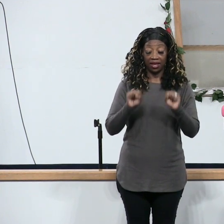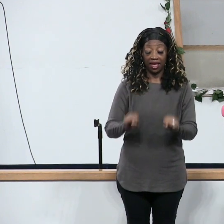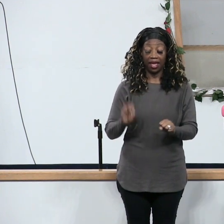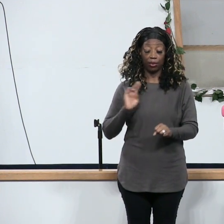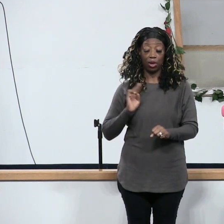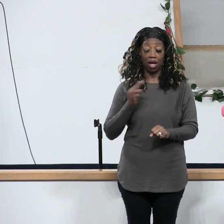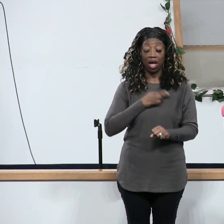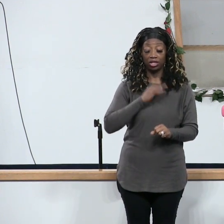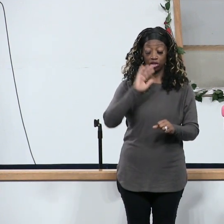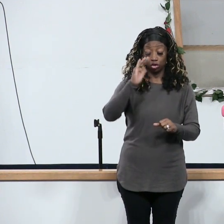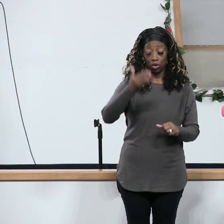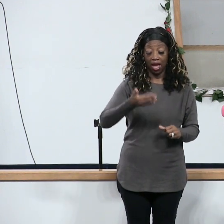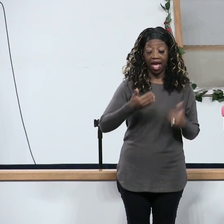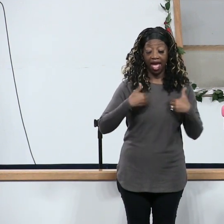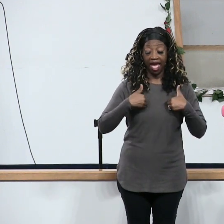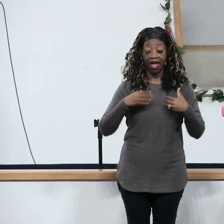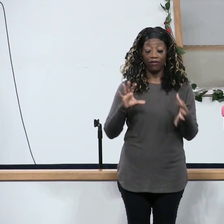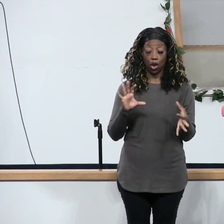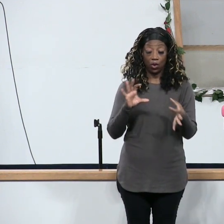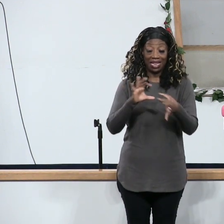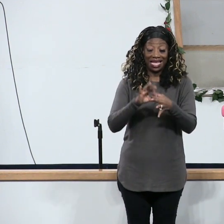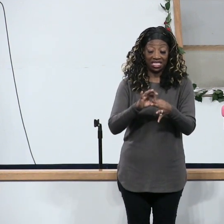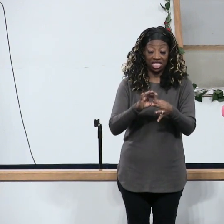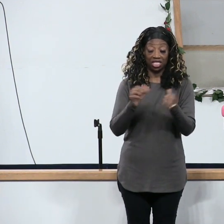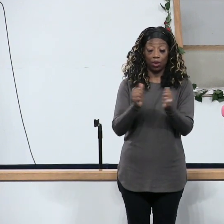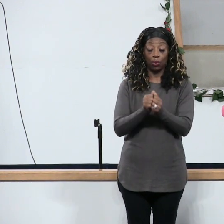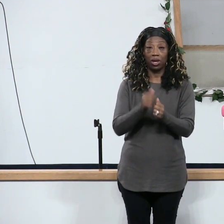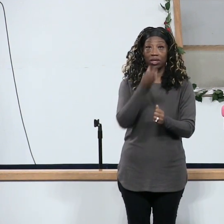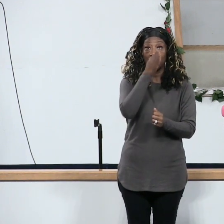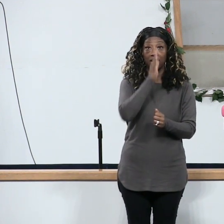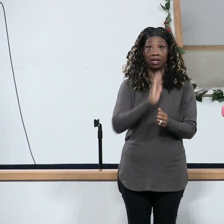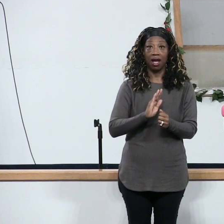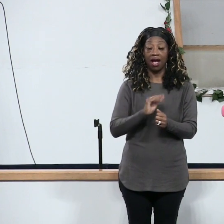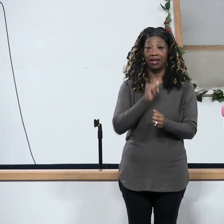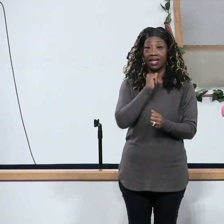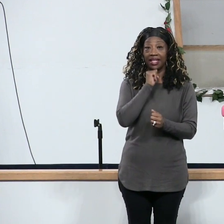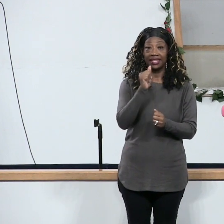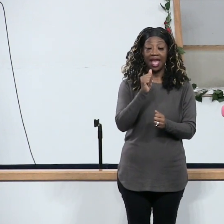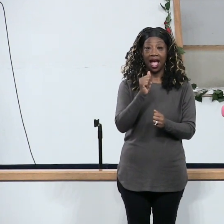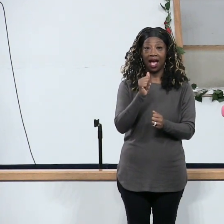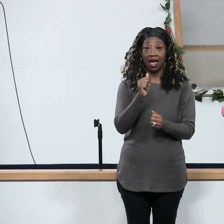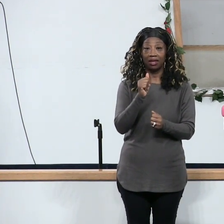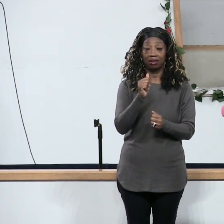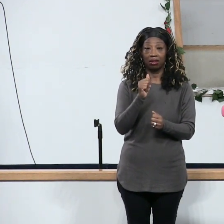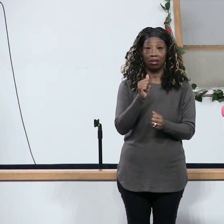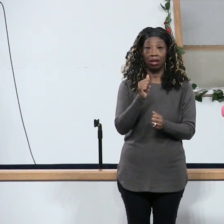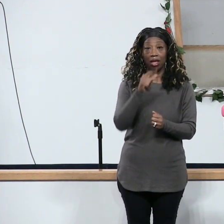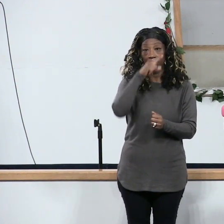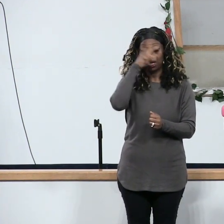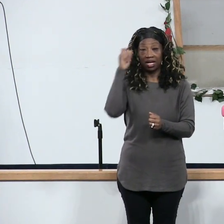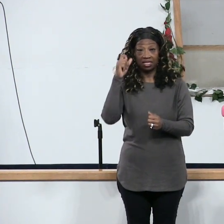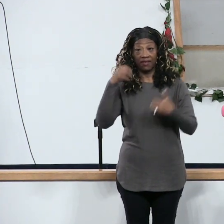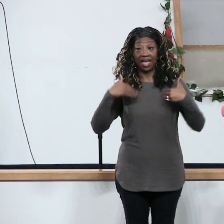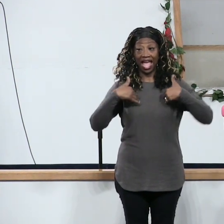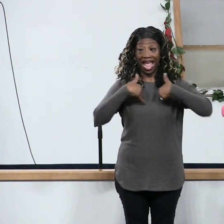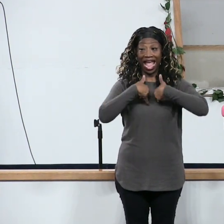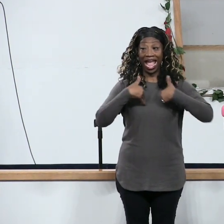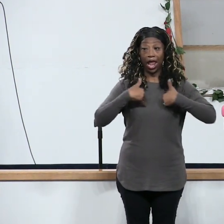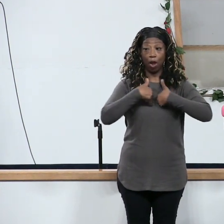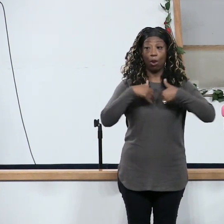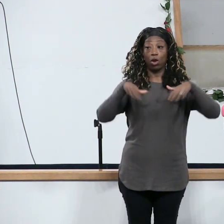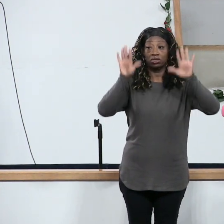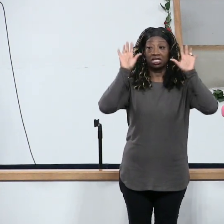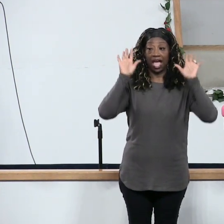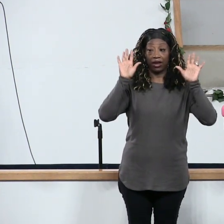enter into a covenant relationship with God. Not based on an animal sacrifice,